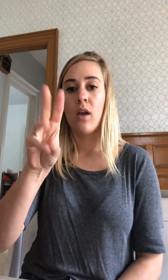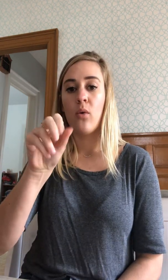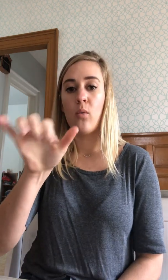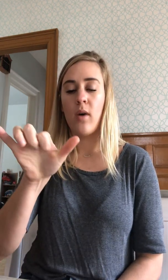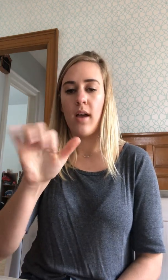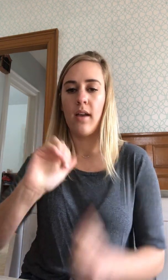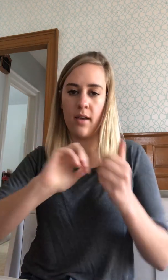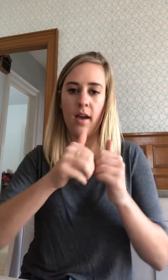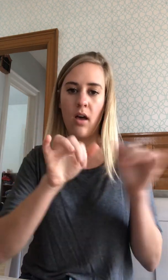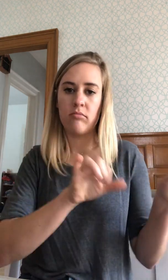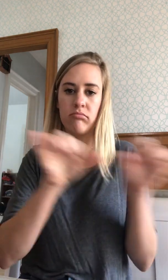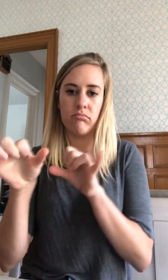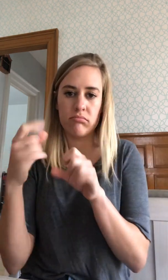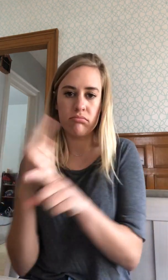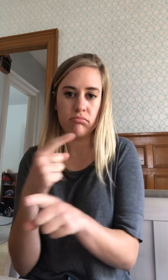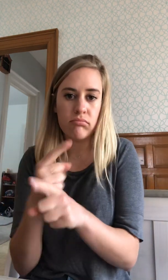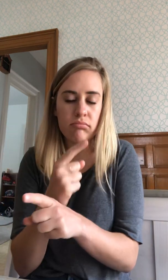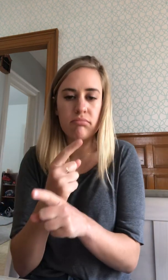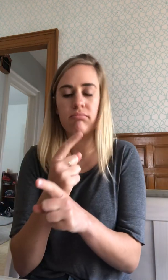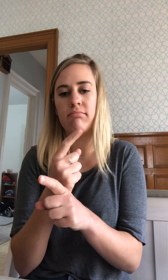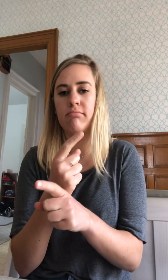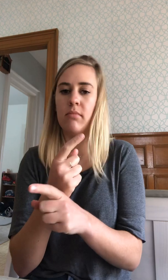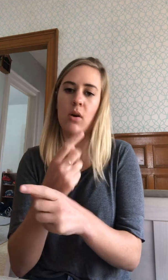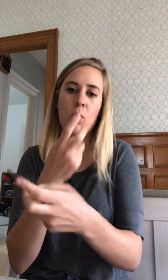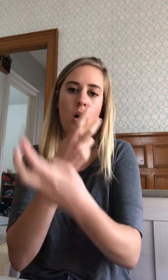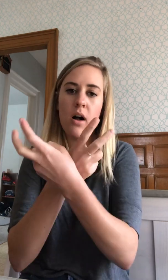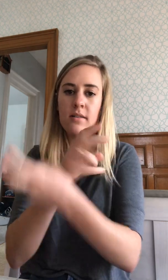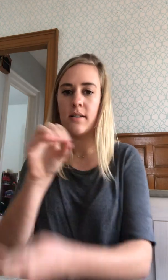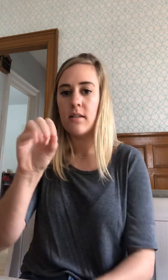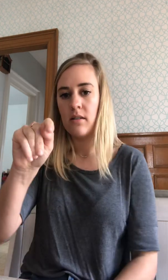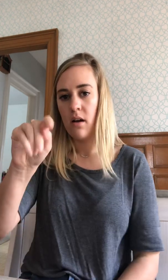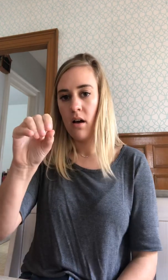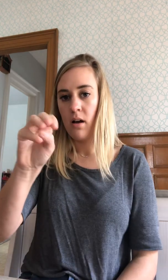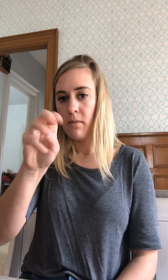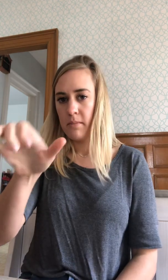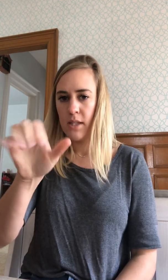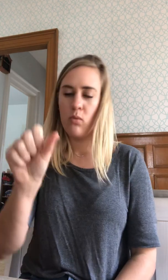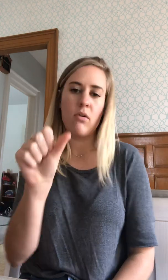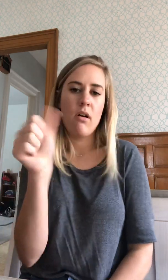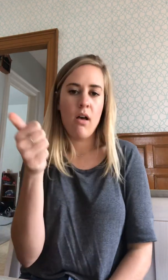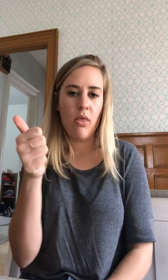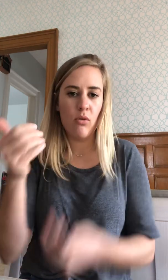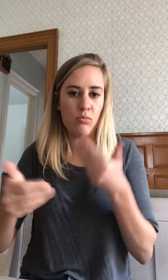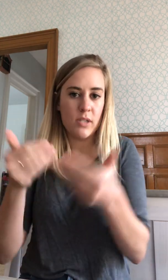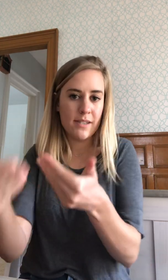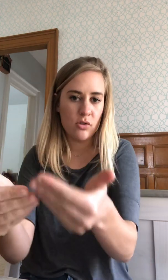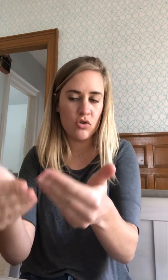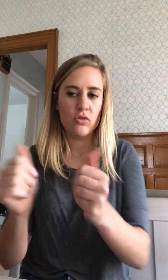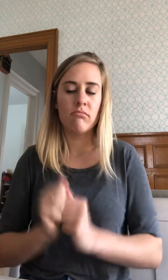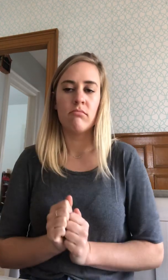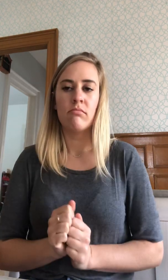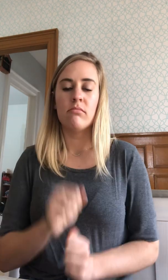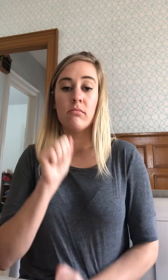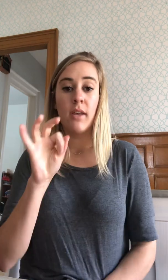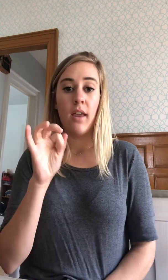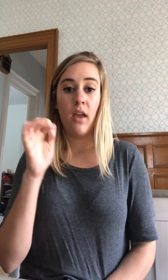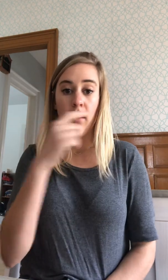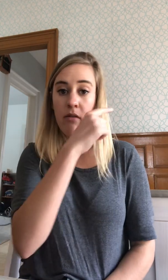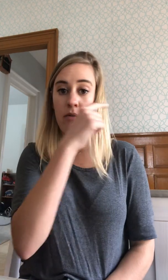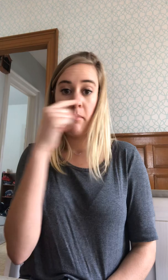doing osteotomies or many other procedures where we're working intraorally, is that if you have fractures of the midface, putting